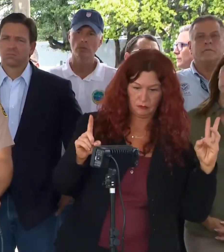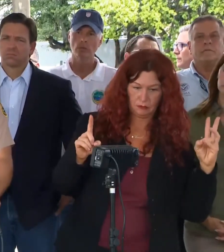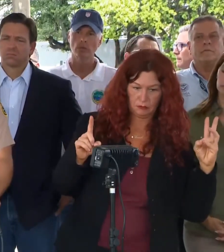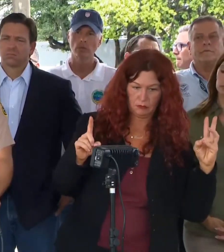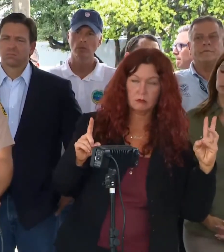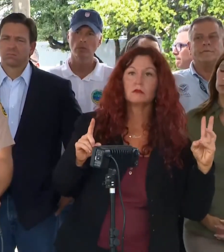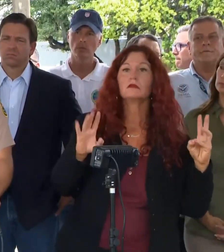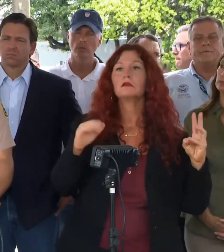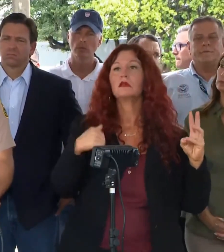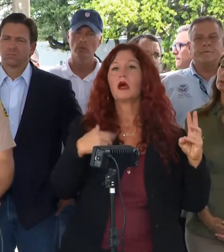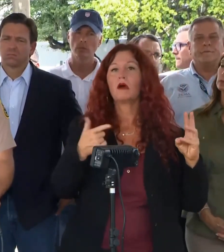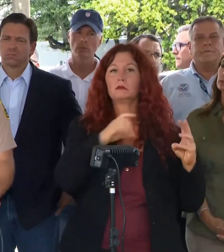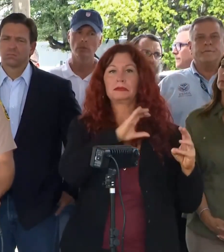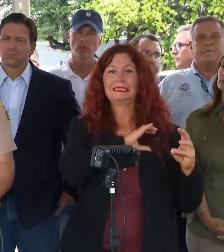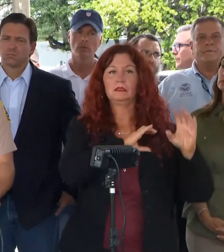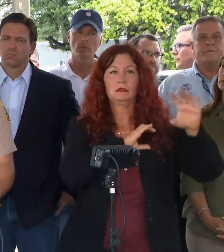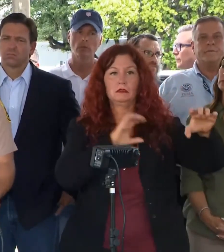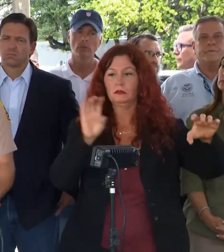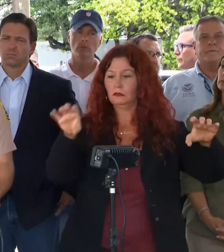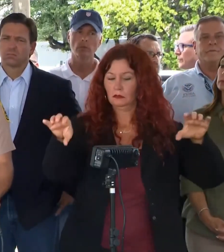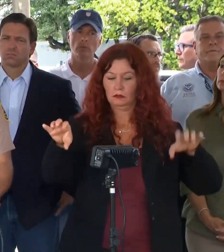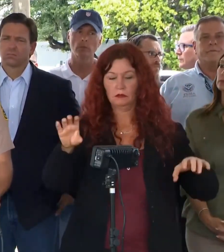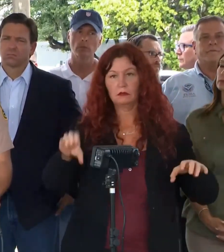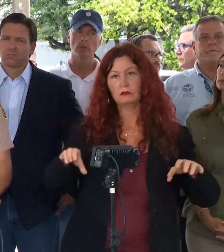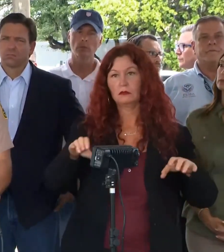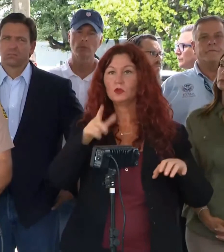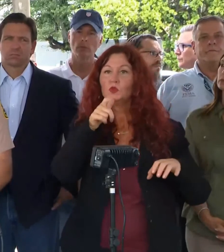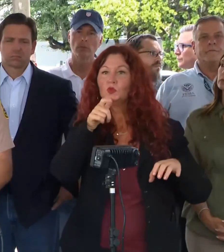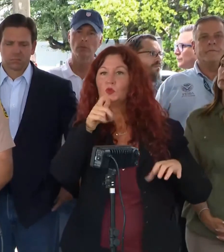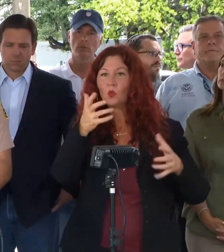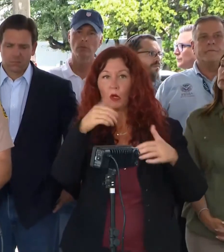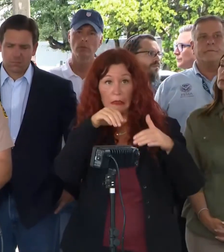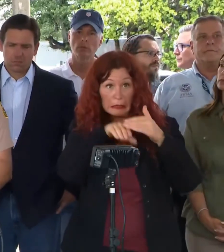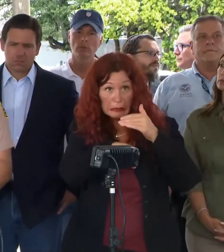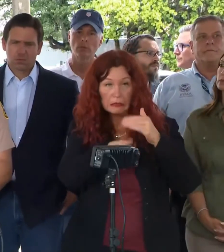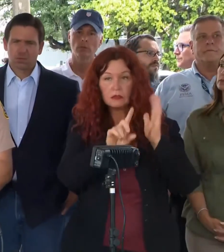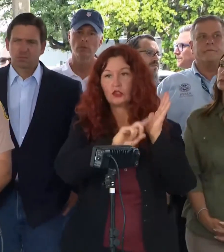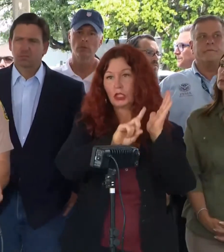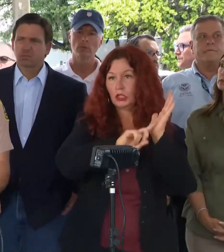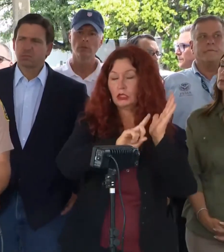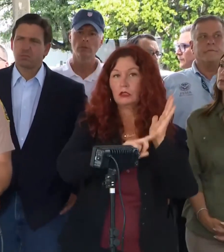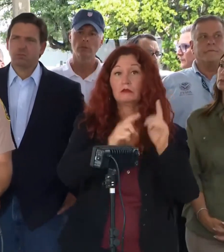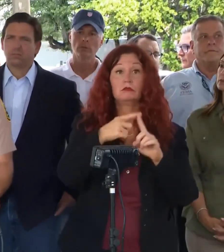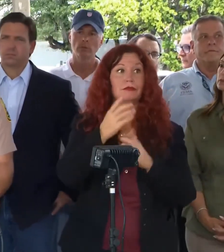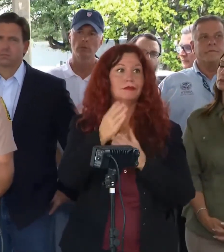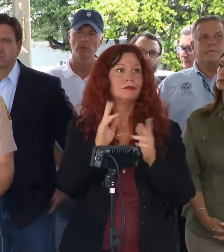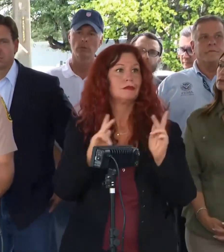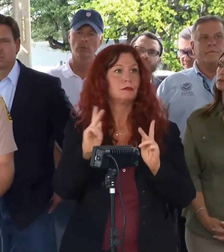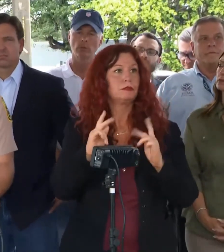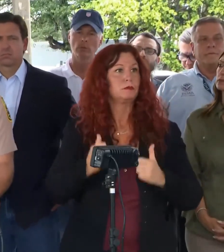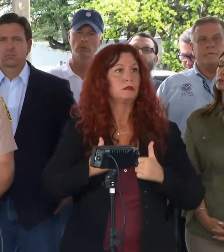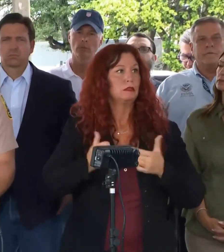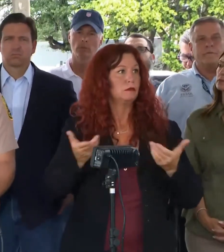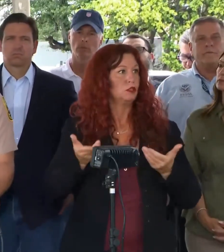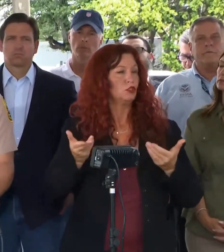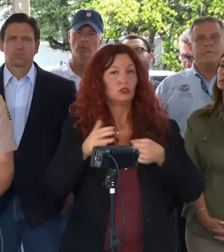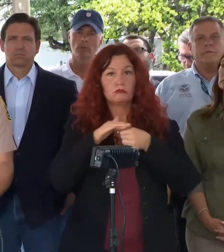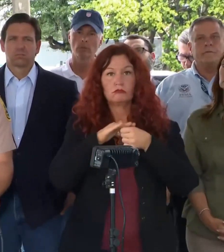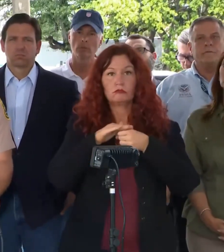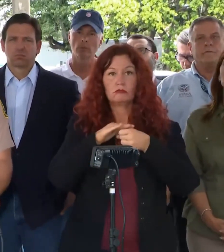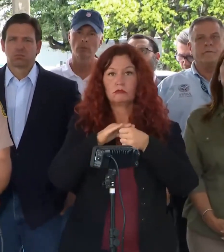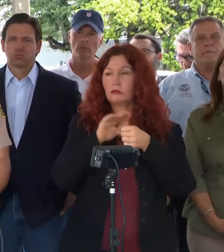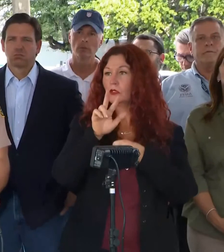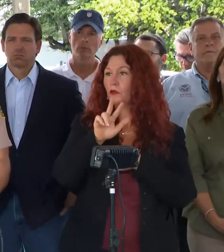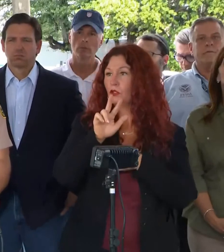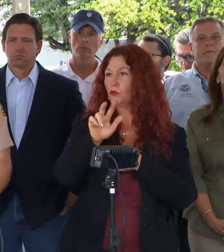Harding and 9-6 Street. And let me reemphasize again that residents specifically within a 33154 zip